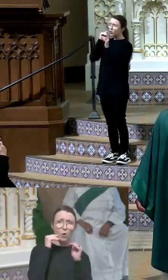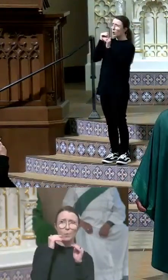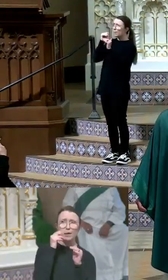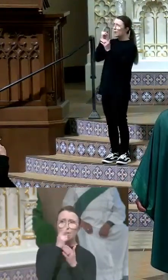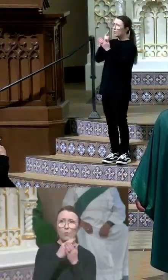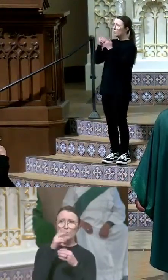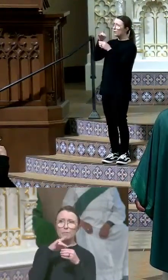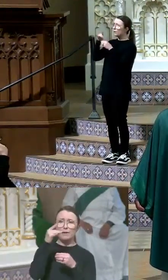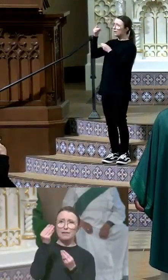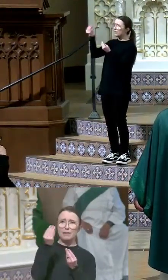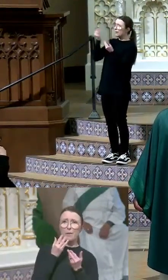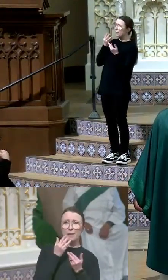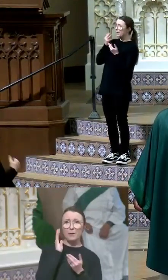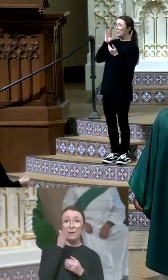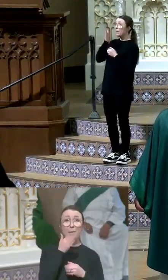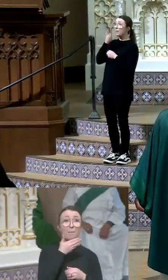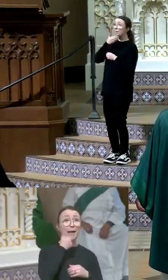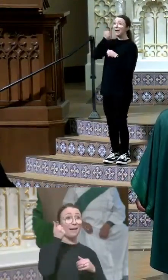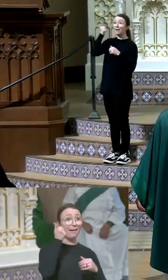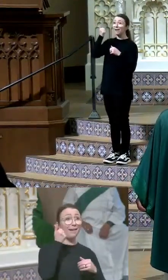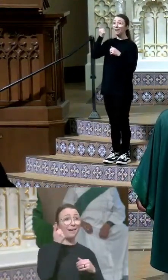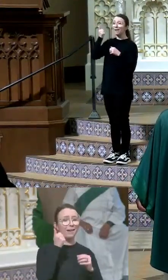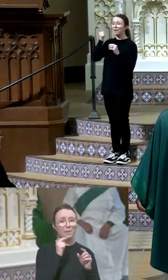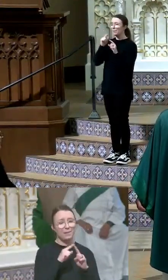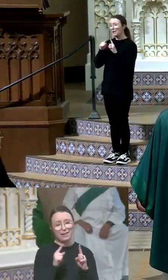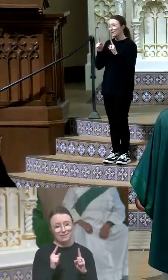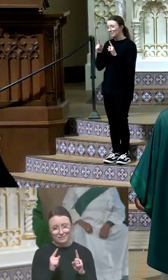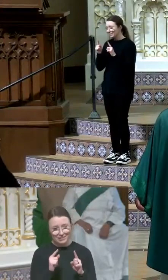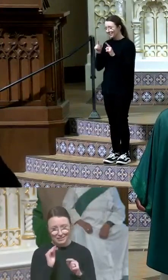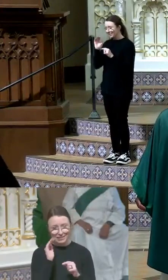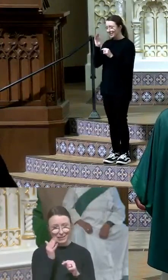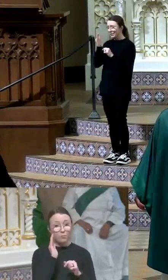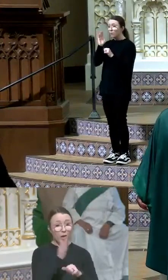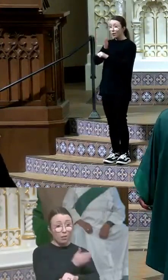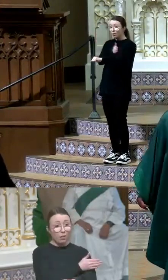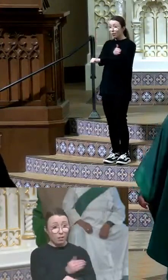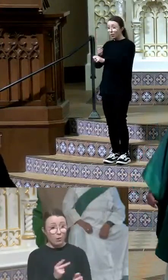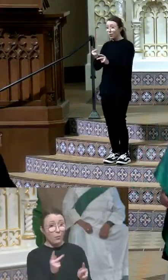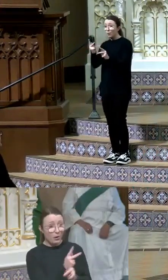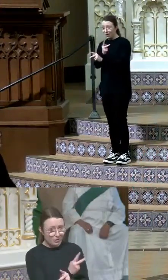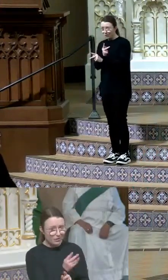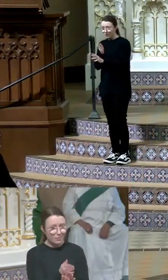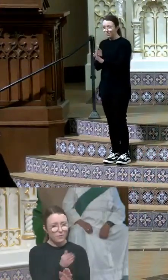slip, something prophetic to share with you, but he just corrected me.